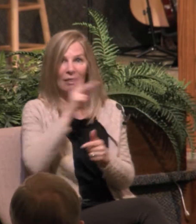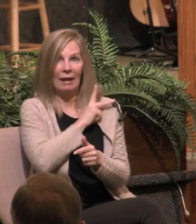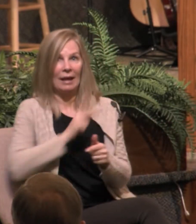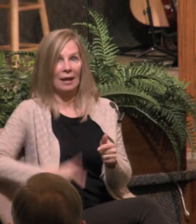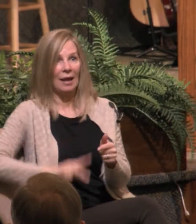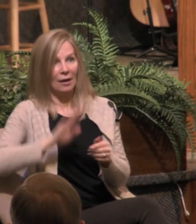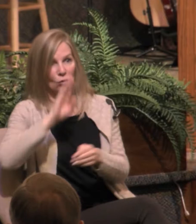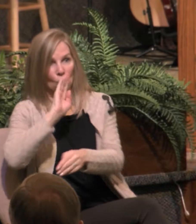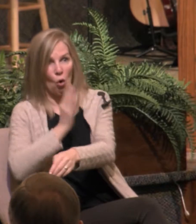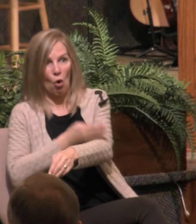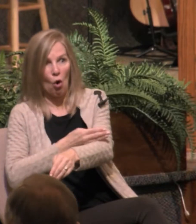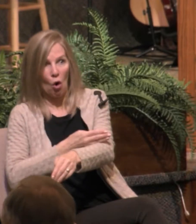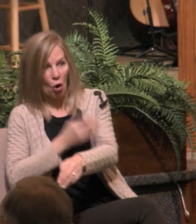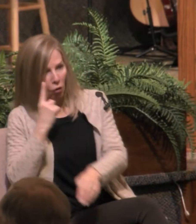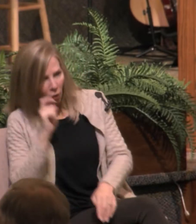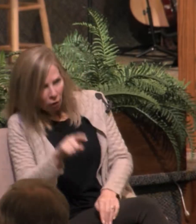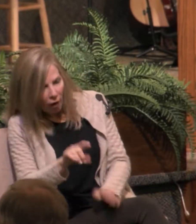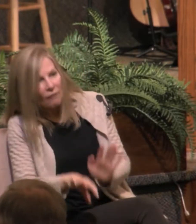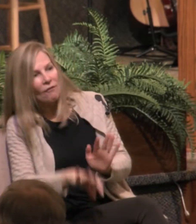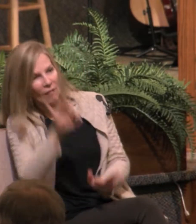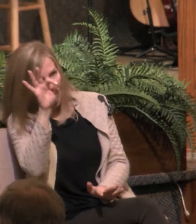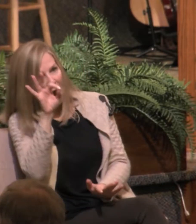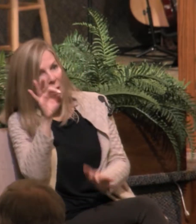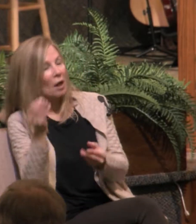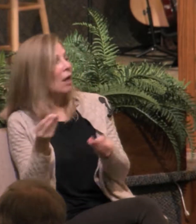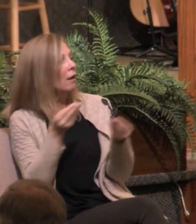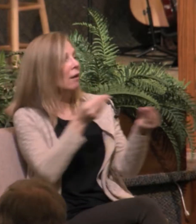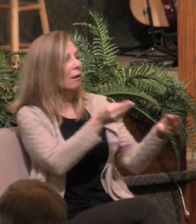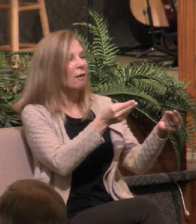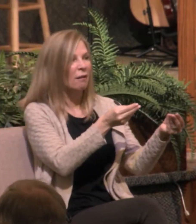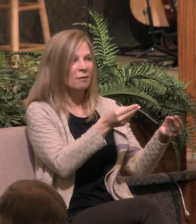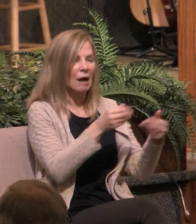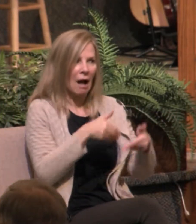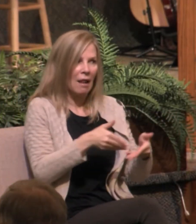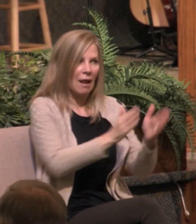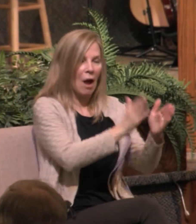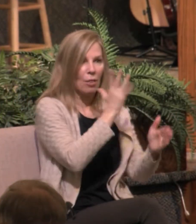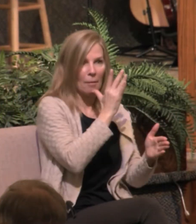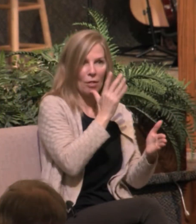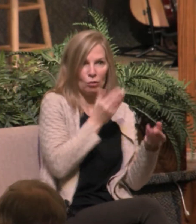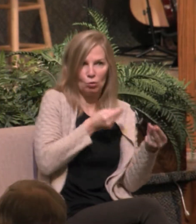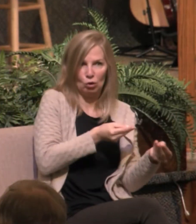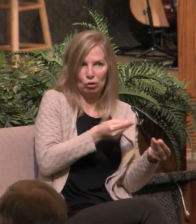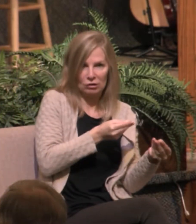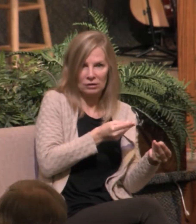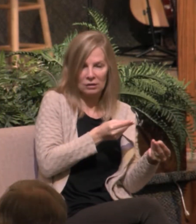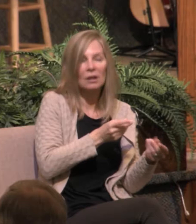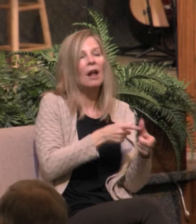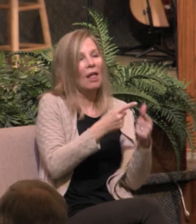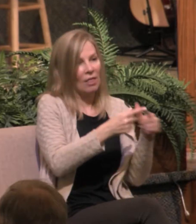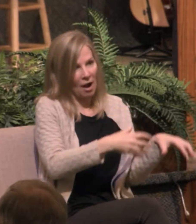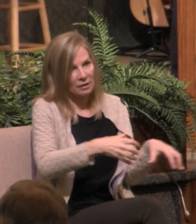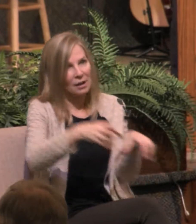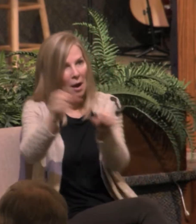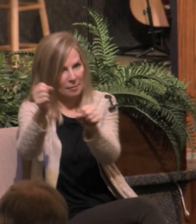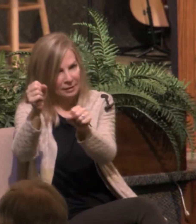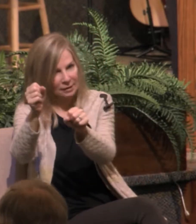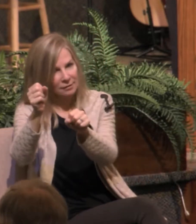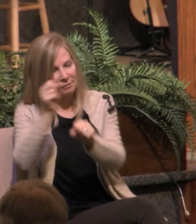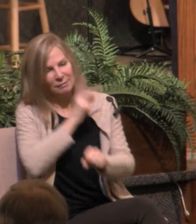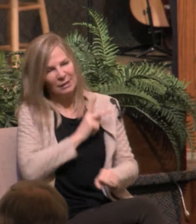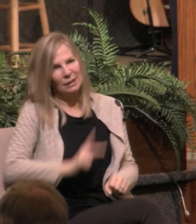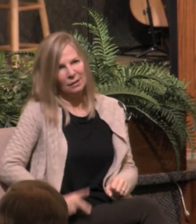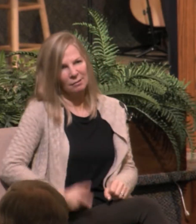daughter. Pharaoh's daughter let him be nursed by his mother. She didn't know it was his mother. Then he was the adopted child of Pharaoh. Pharaoh's daughter, excuse